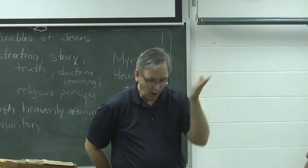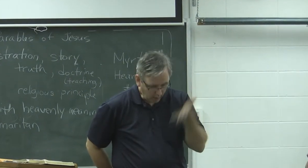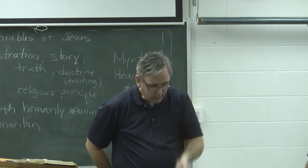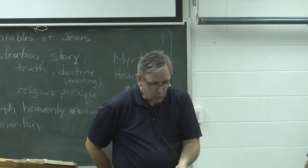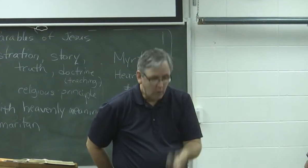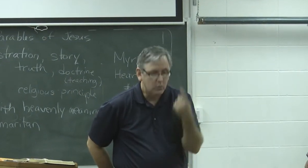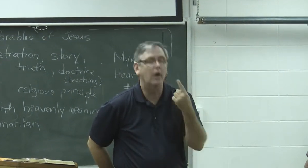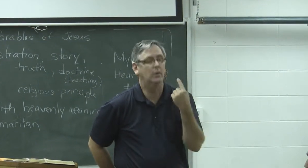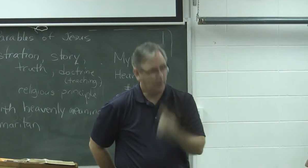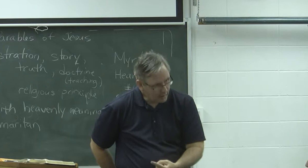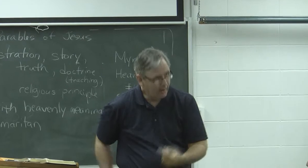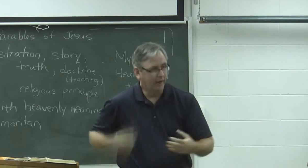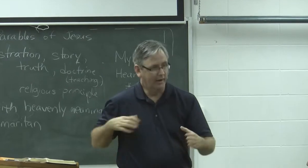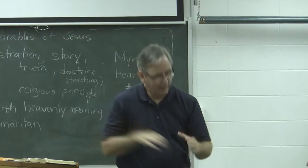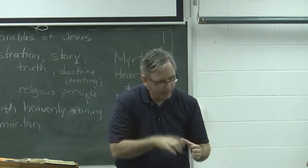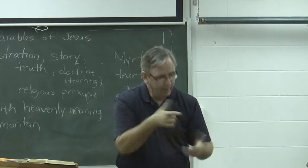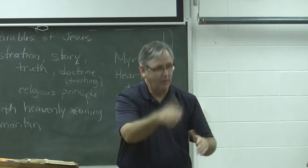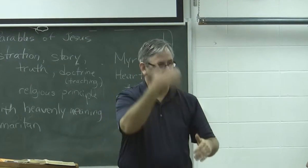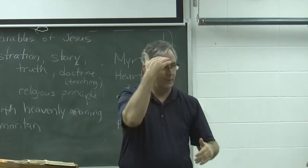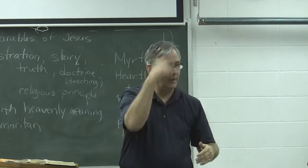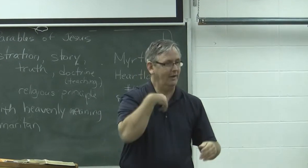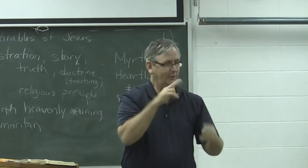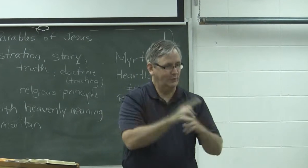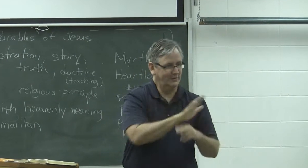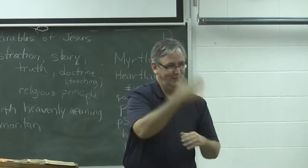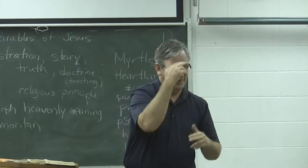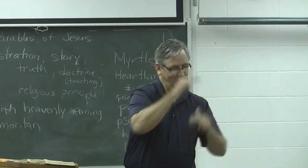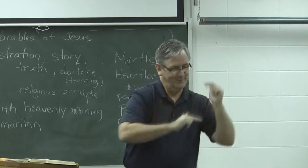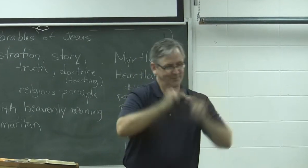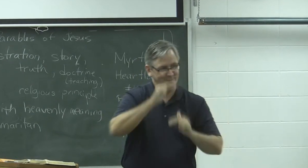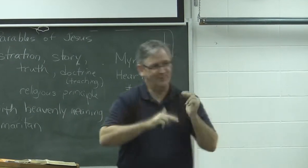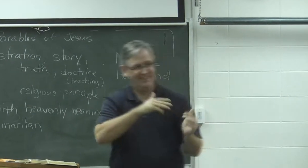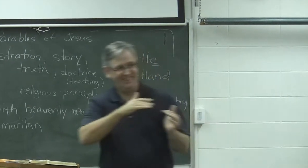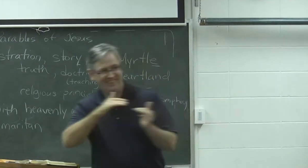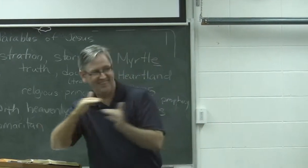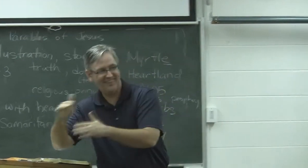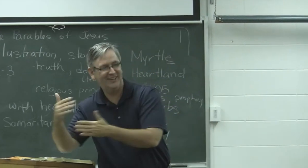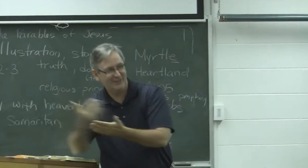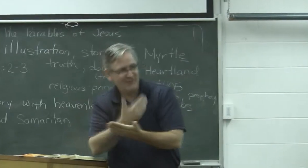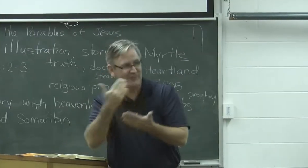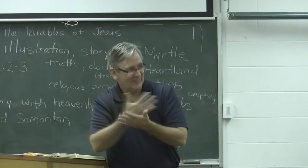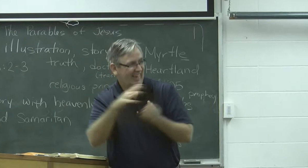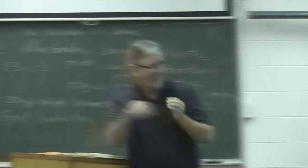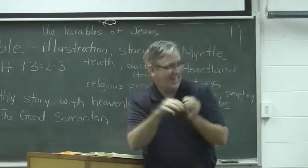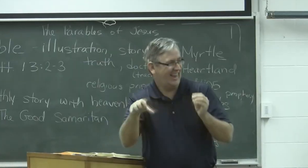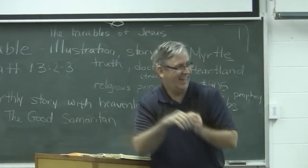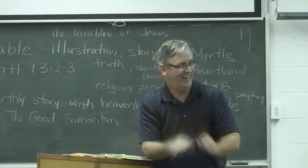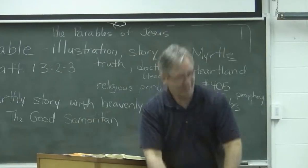there's 2 left. How many left? You have 2, then you take away 1, you have 1 left. And you build all the way through that, using that, and you add